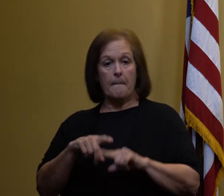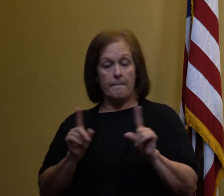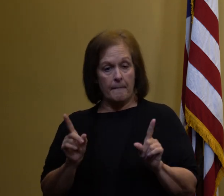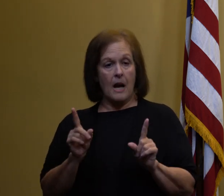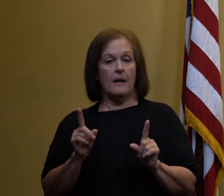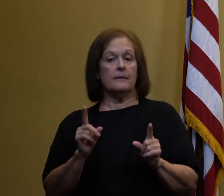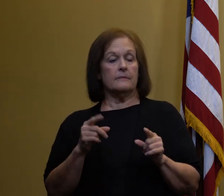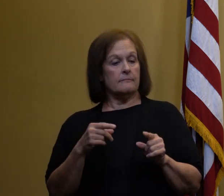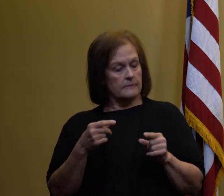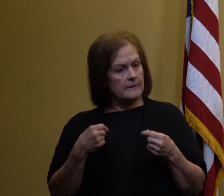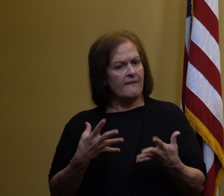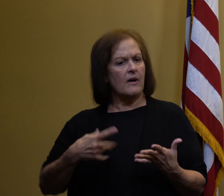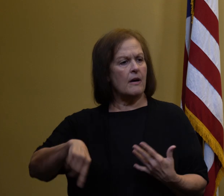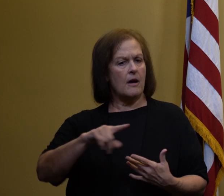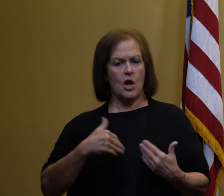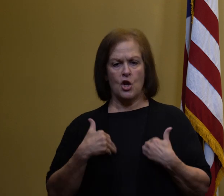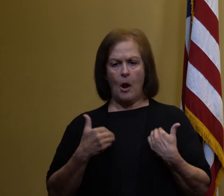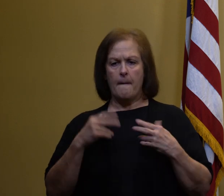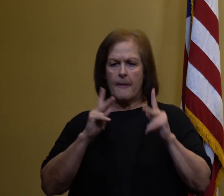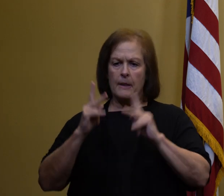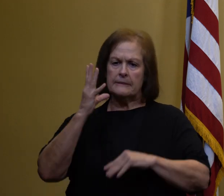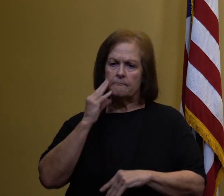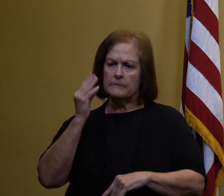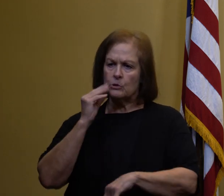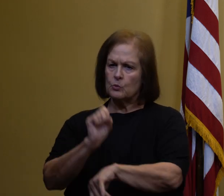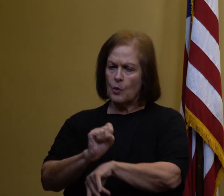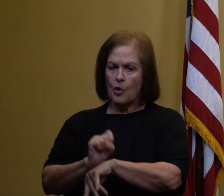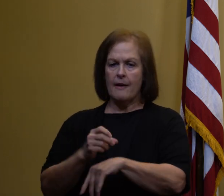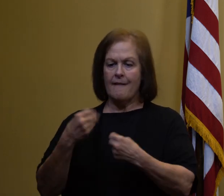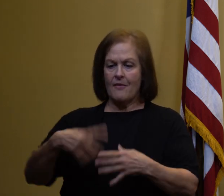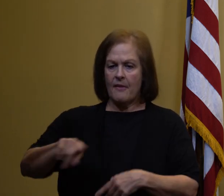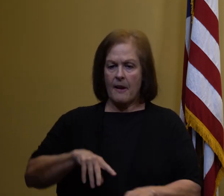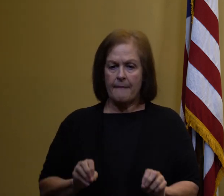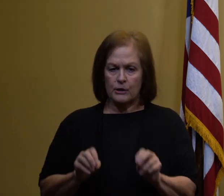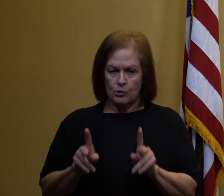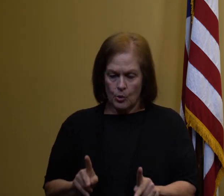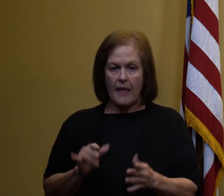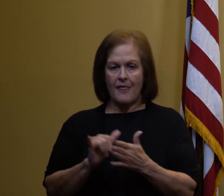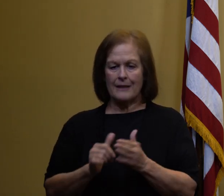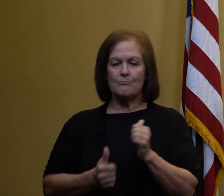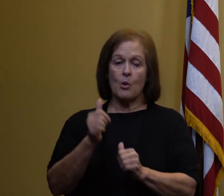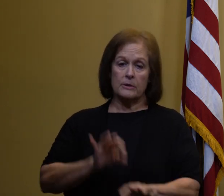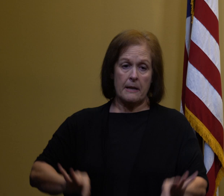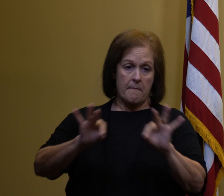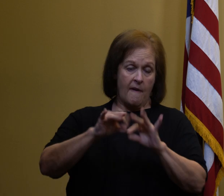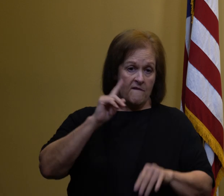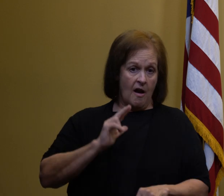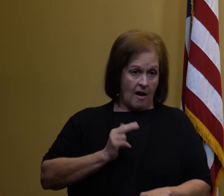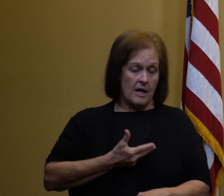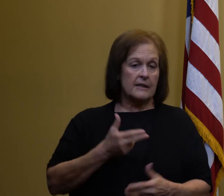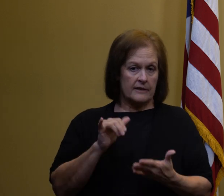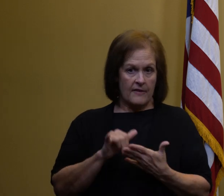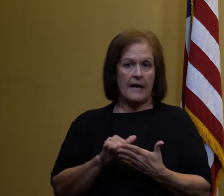again, giving our young people the experience, giving them the opportunity was the priority and just continues to